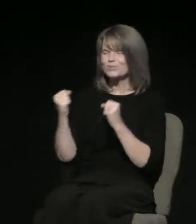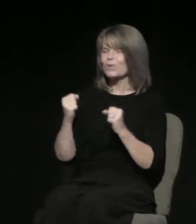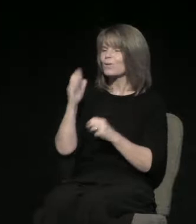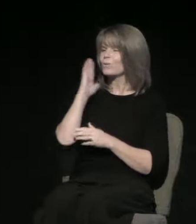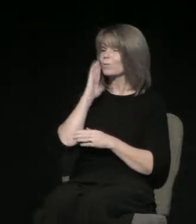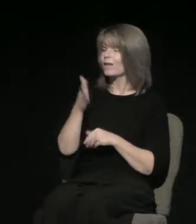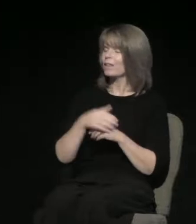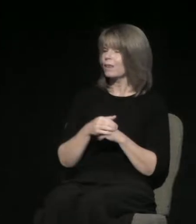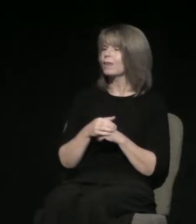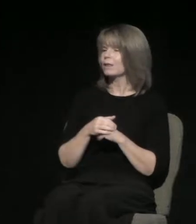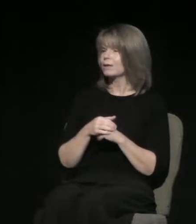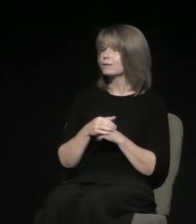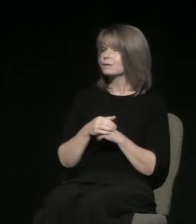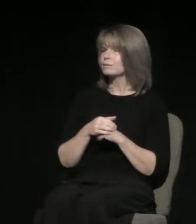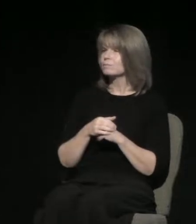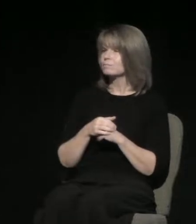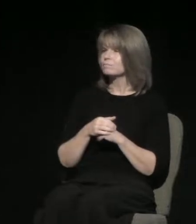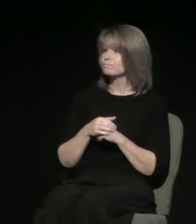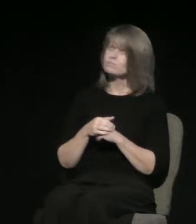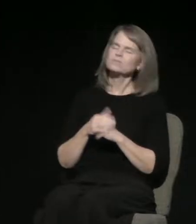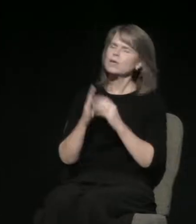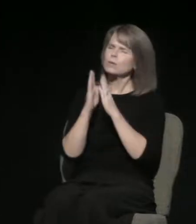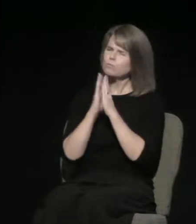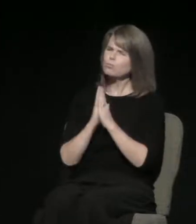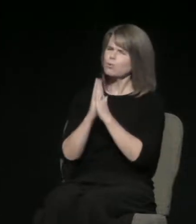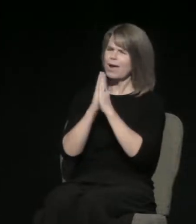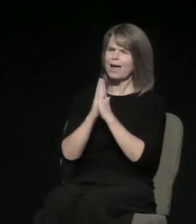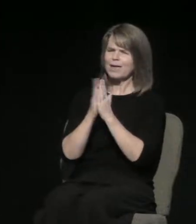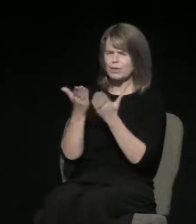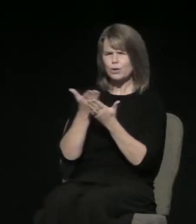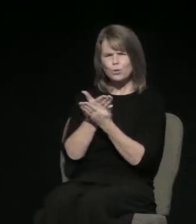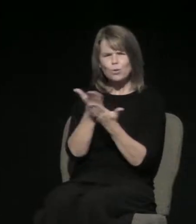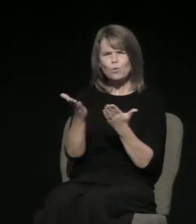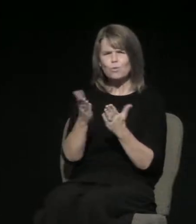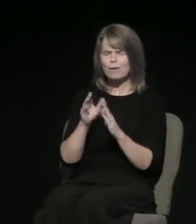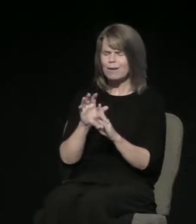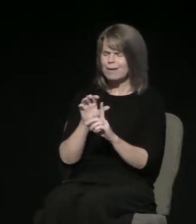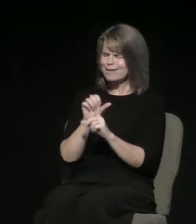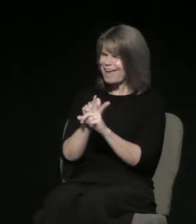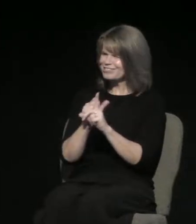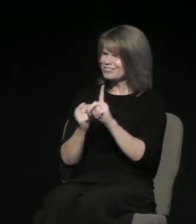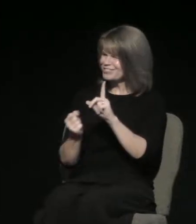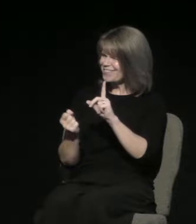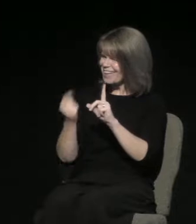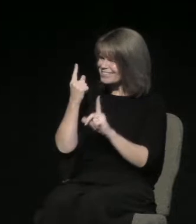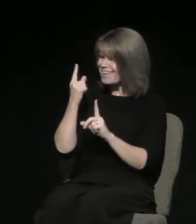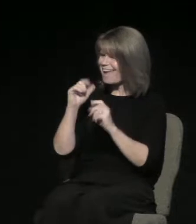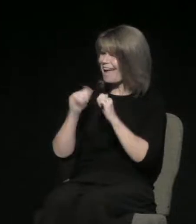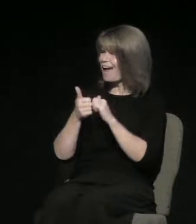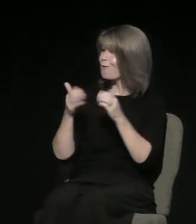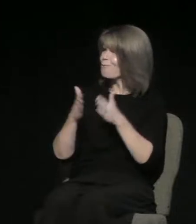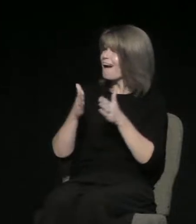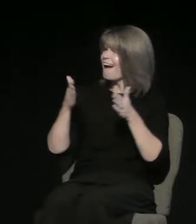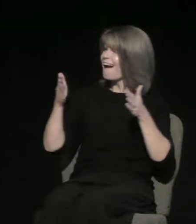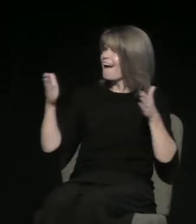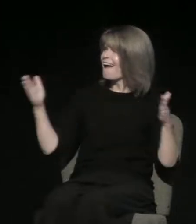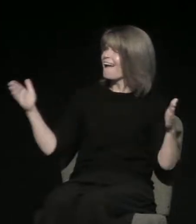And may you have the power To understand As all God's people should How wide How long